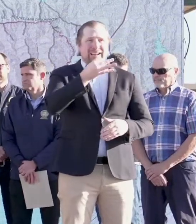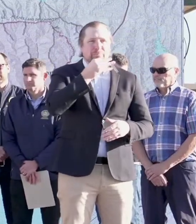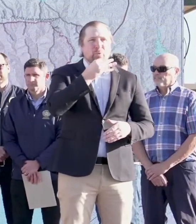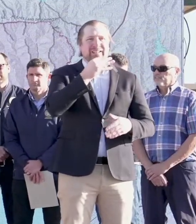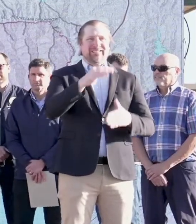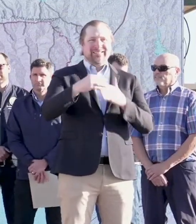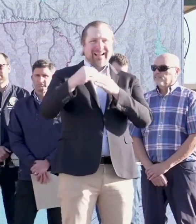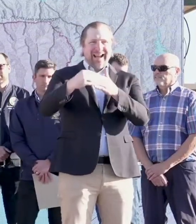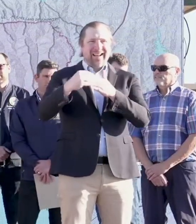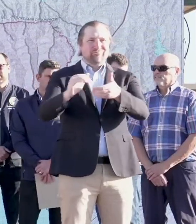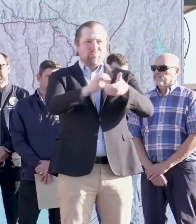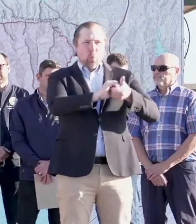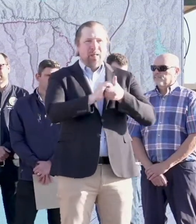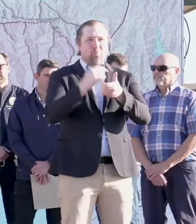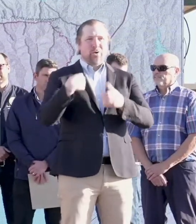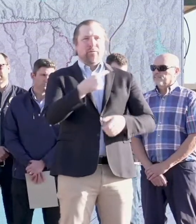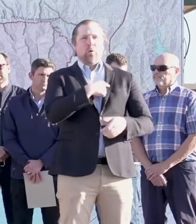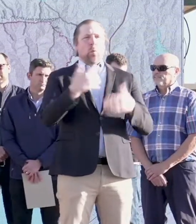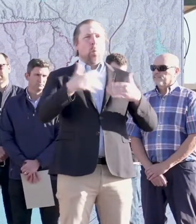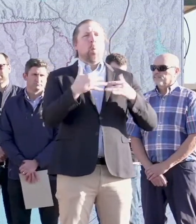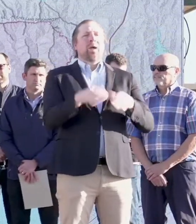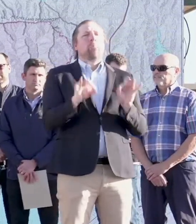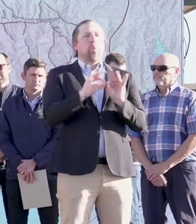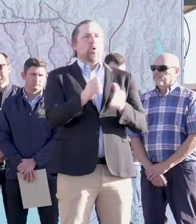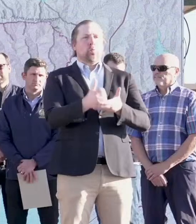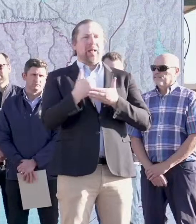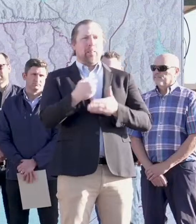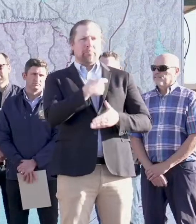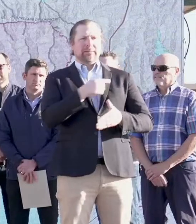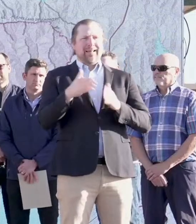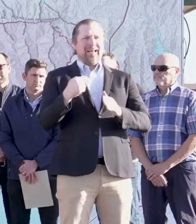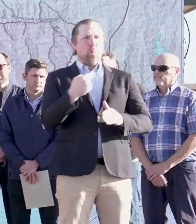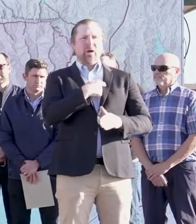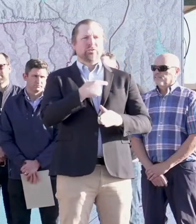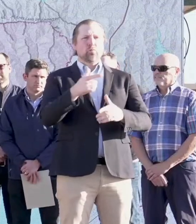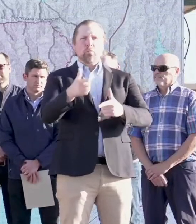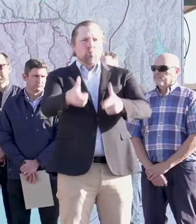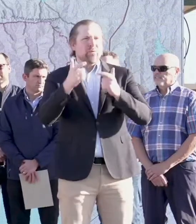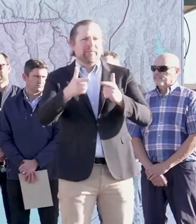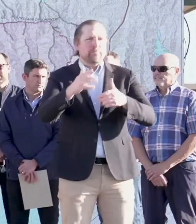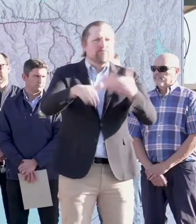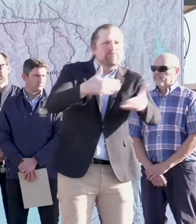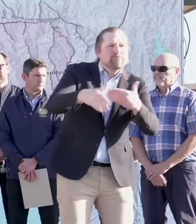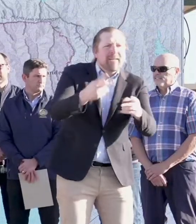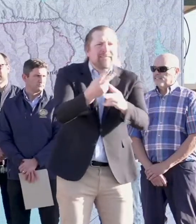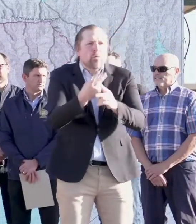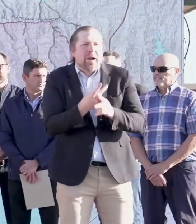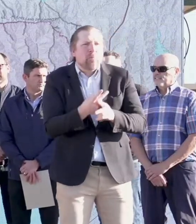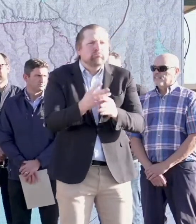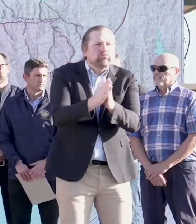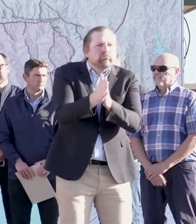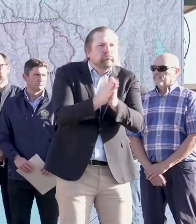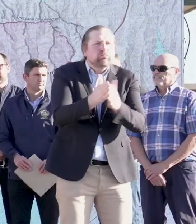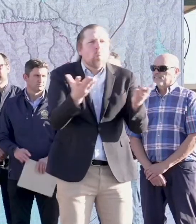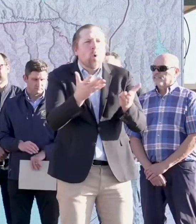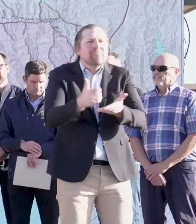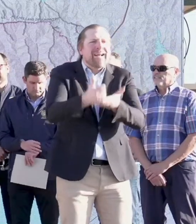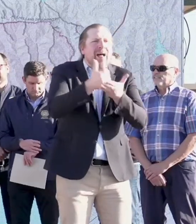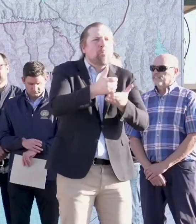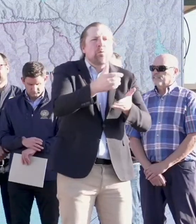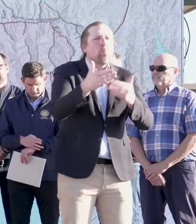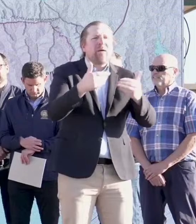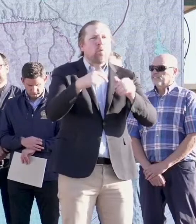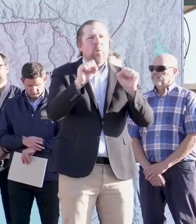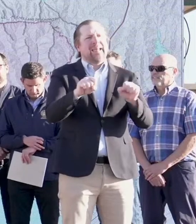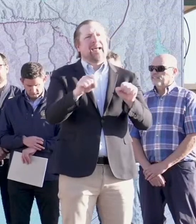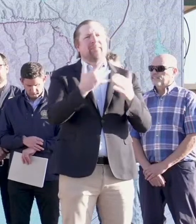and collaboration have been instrumental in allowing us to quickly mobilize and efficiently help wherever we